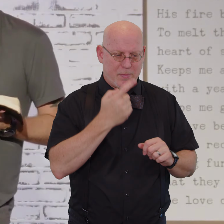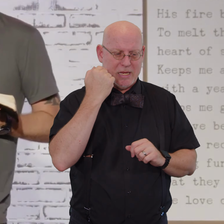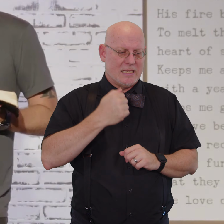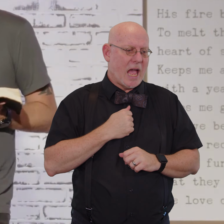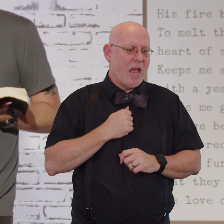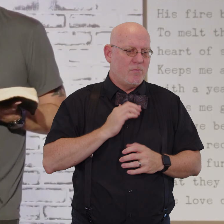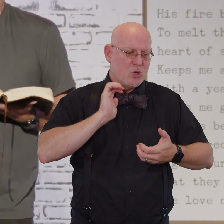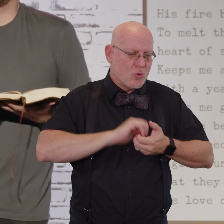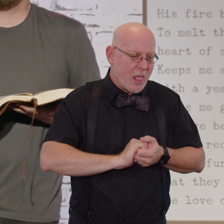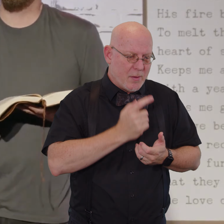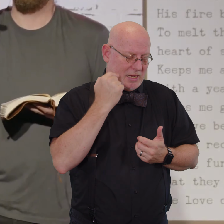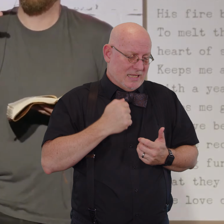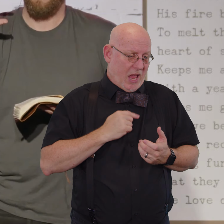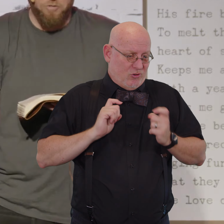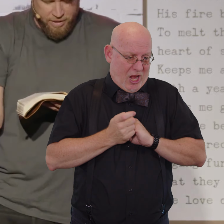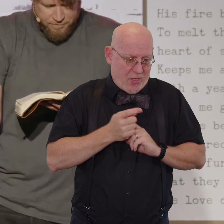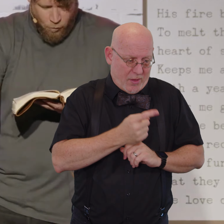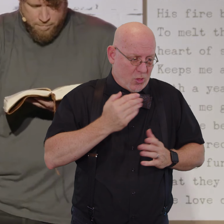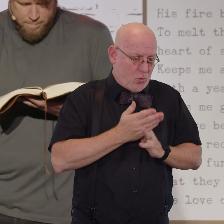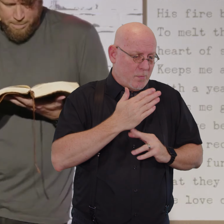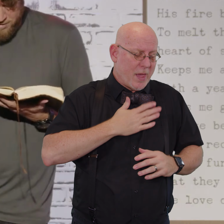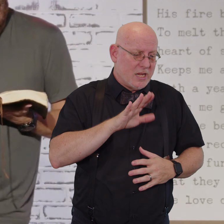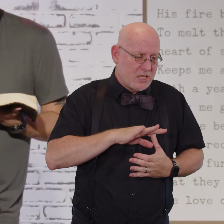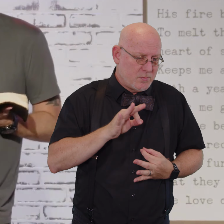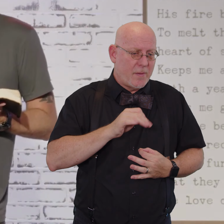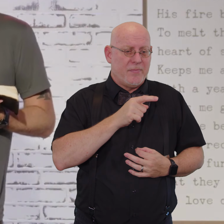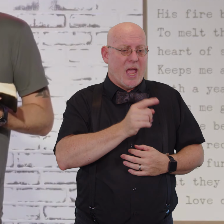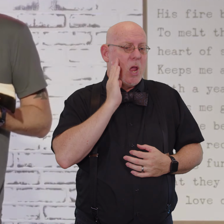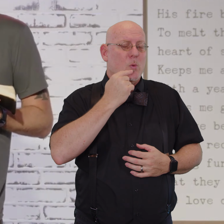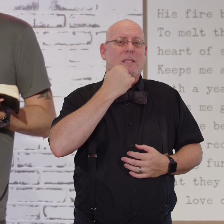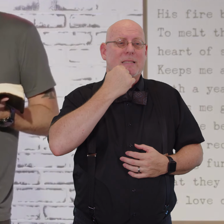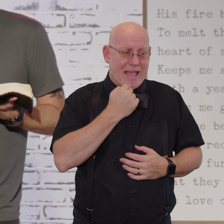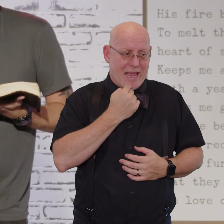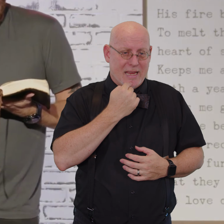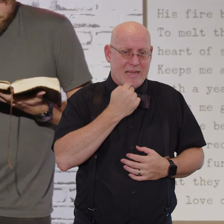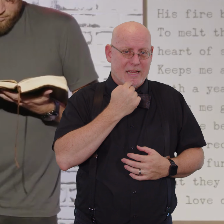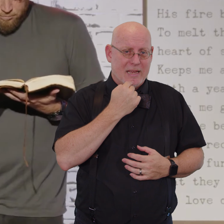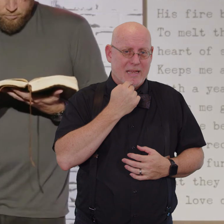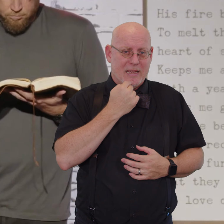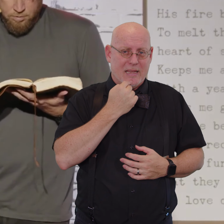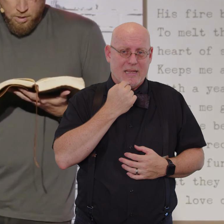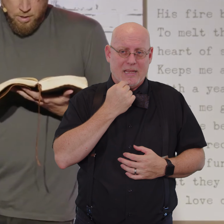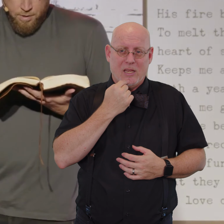redeemed them because I have betrothed them because I have transformed them by my spirit they will say